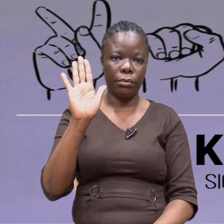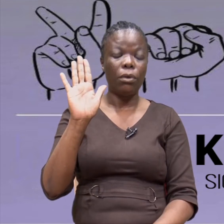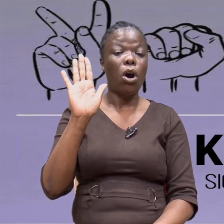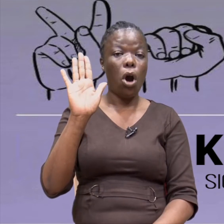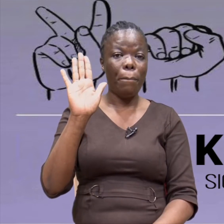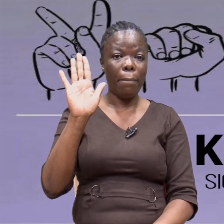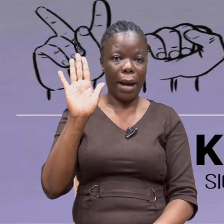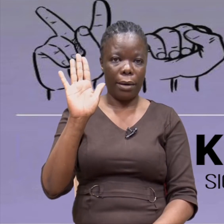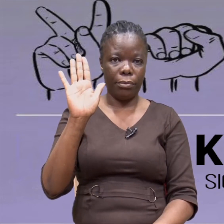Open palm.